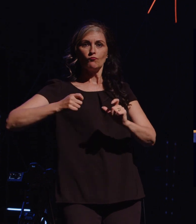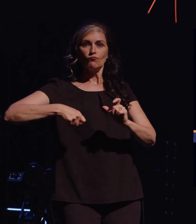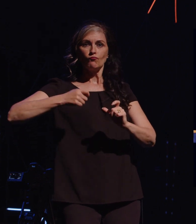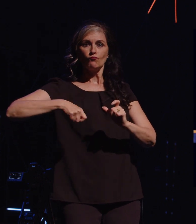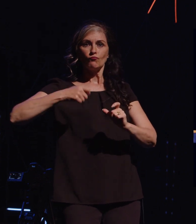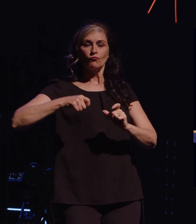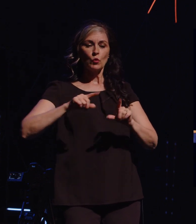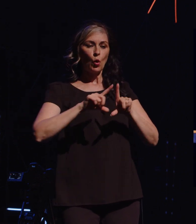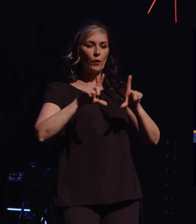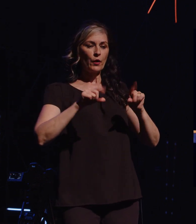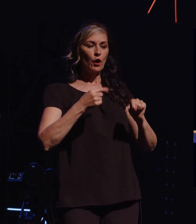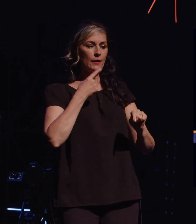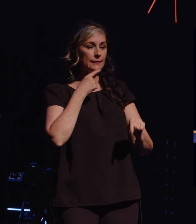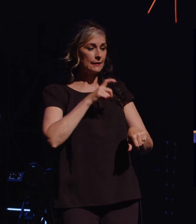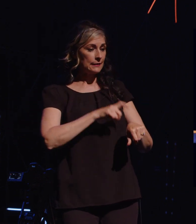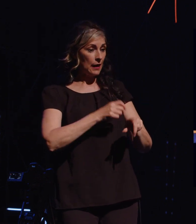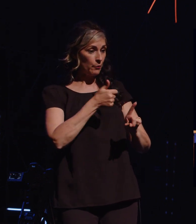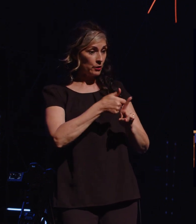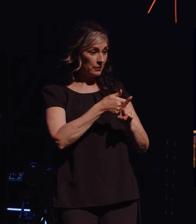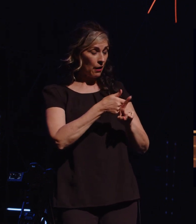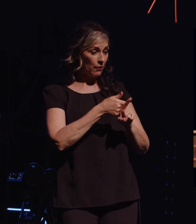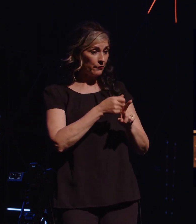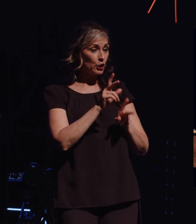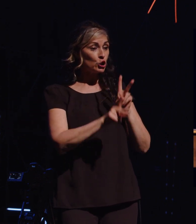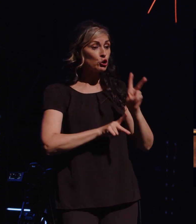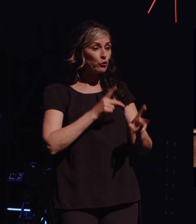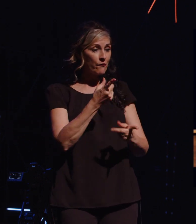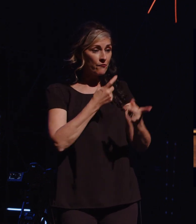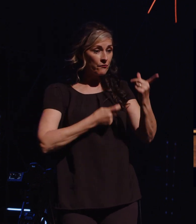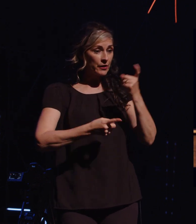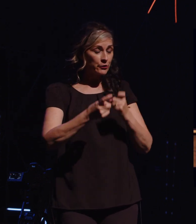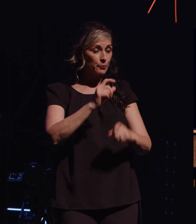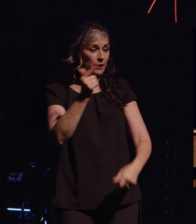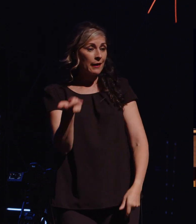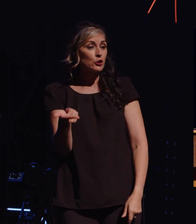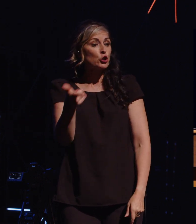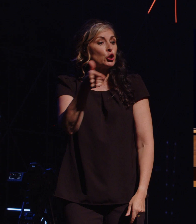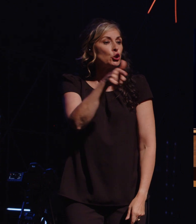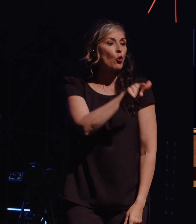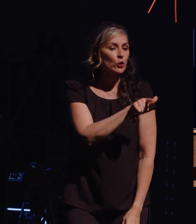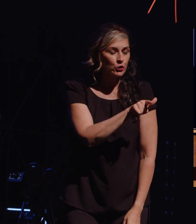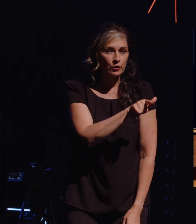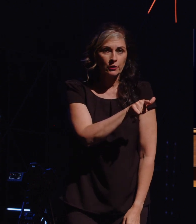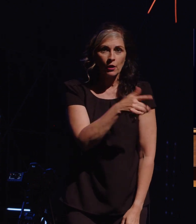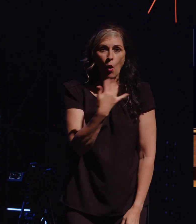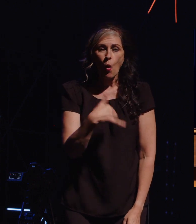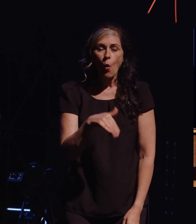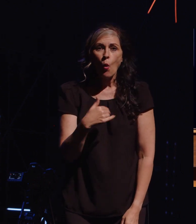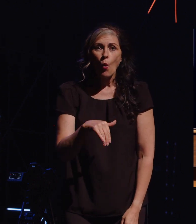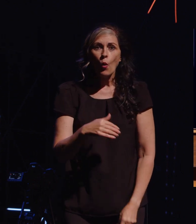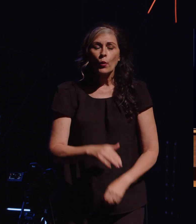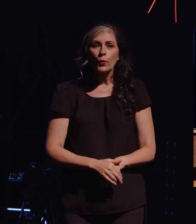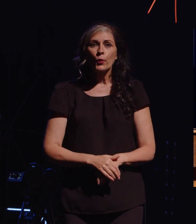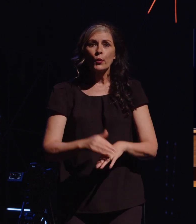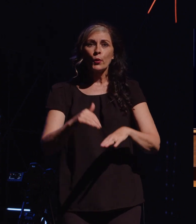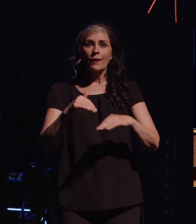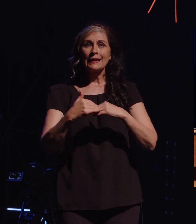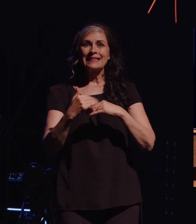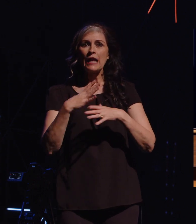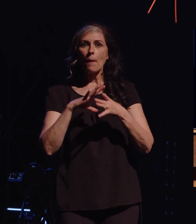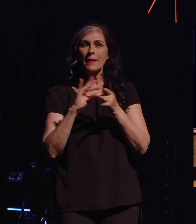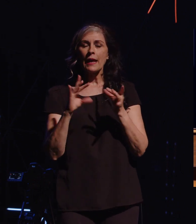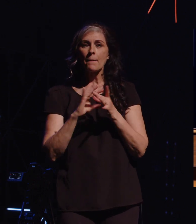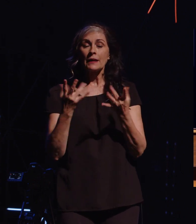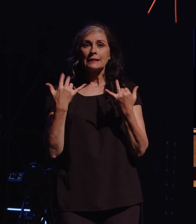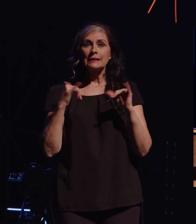little card on it, and it said, it's time for you to fish for men. It's your turn. And he actually sent me even a message of this.